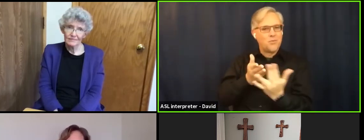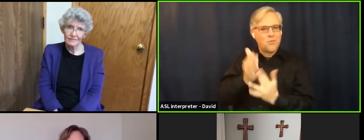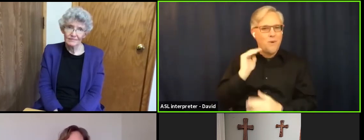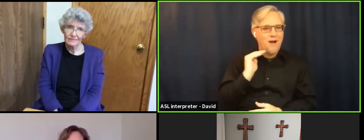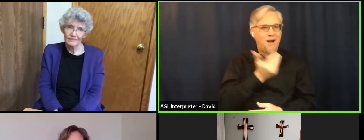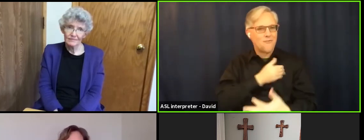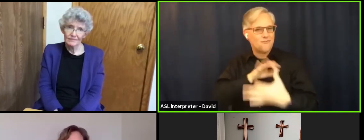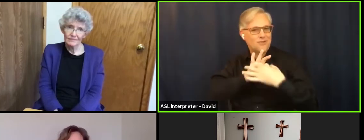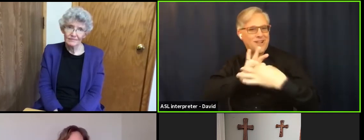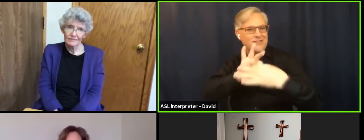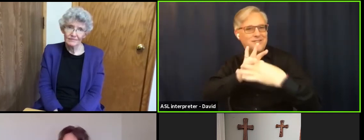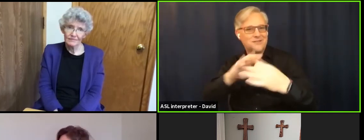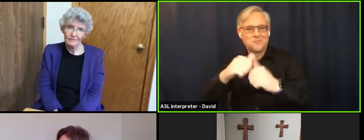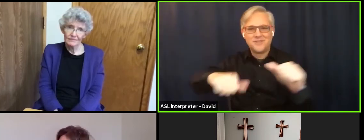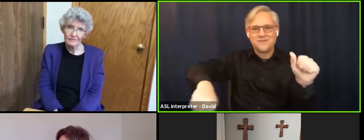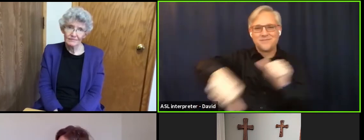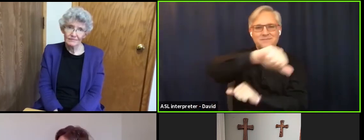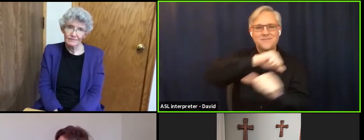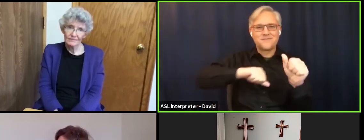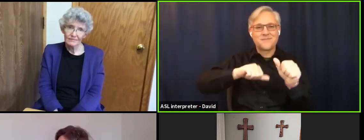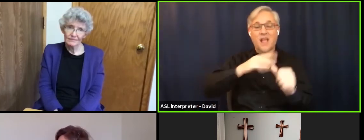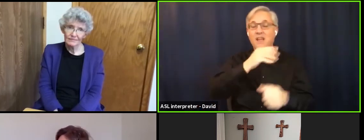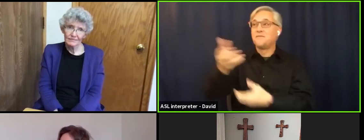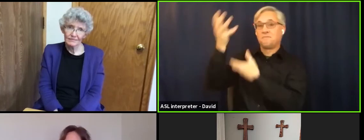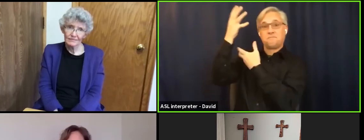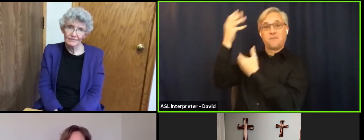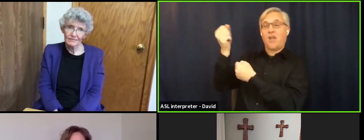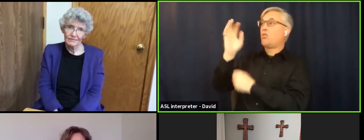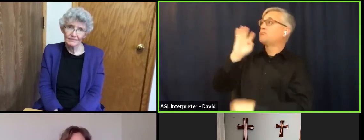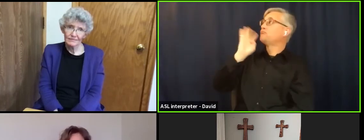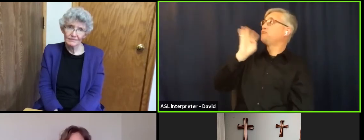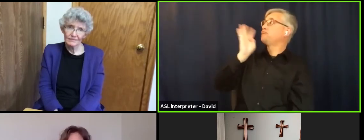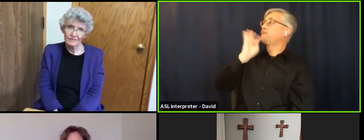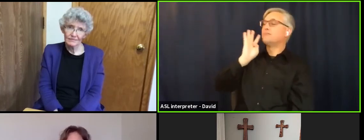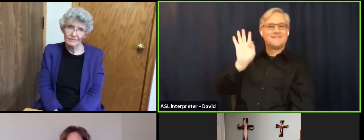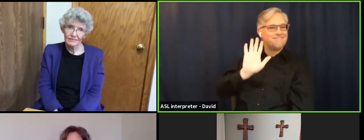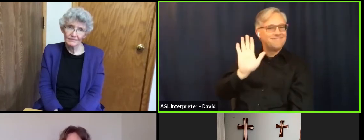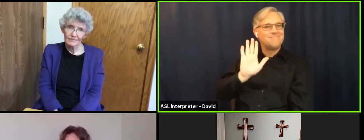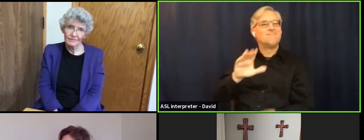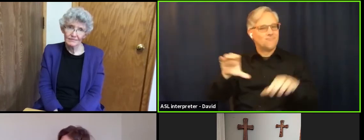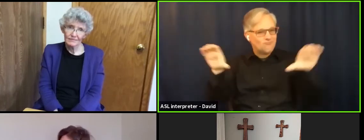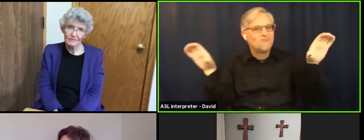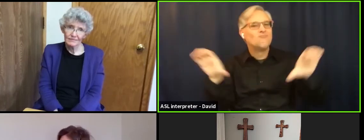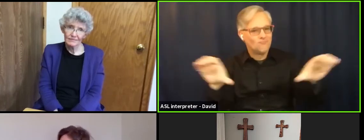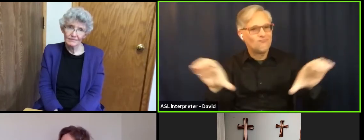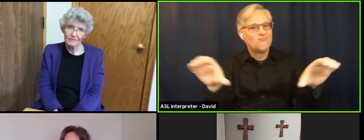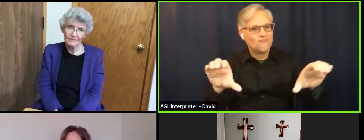our faith into action, when we do something.